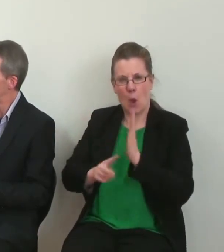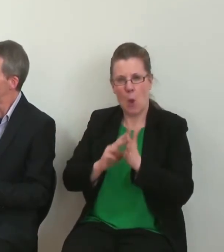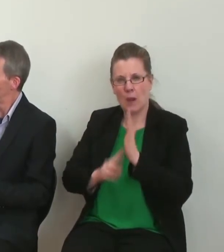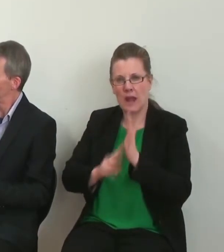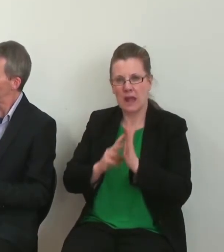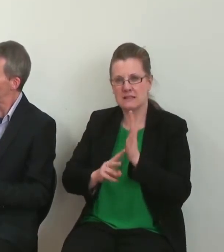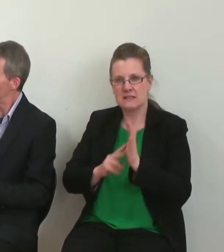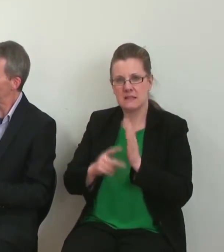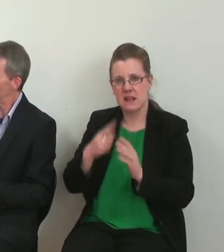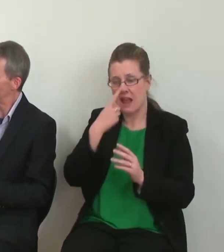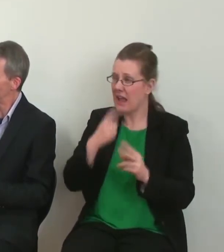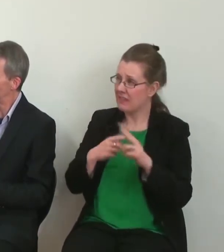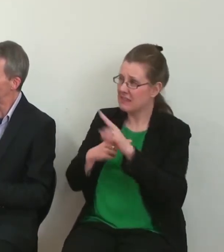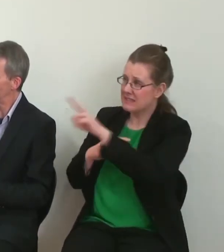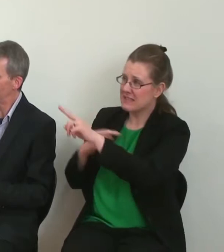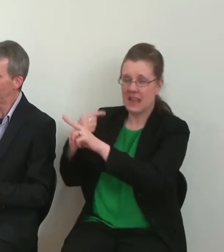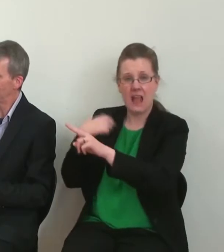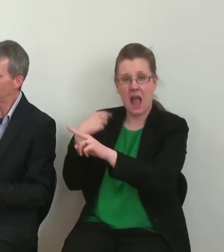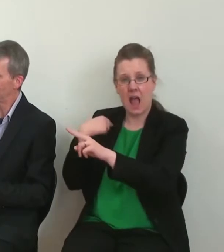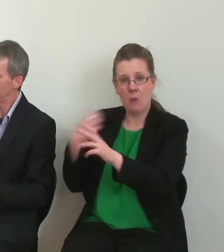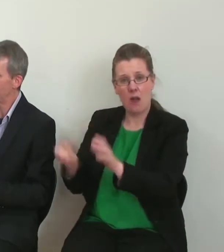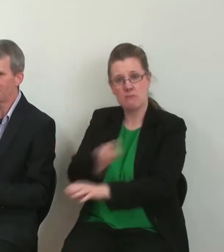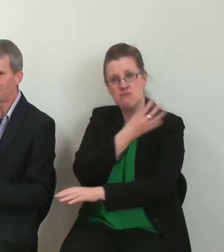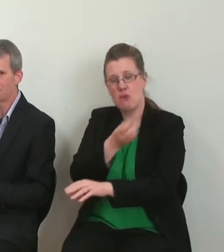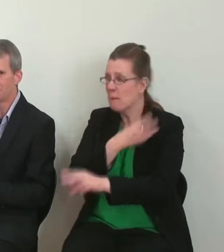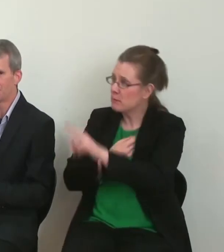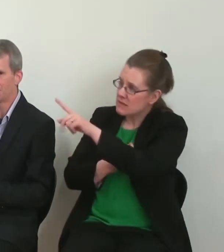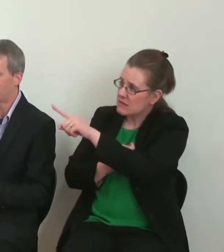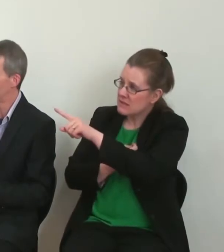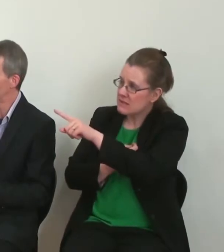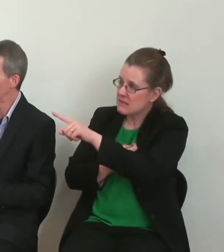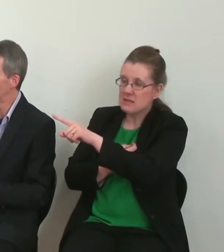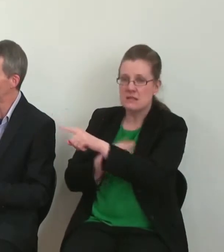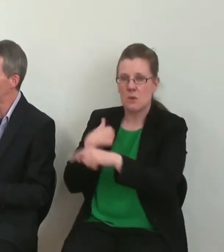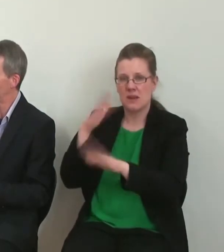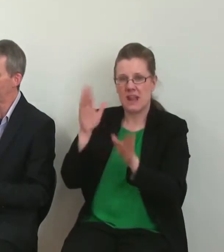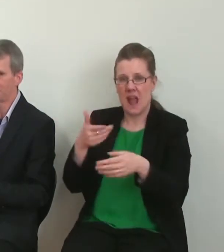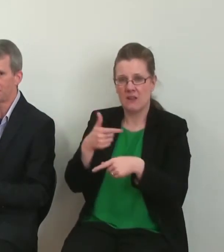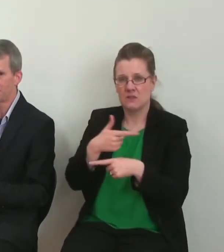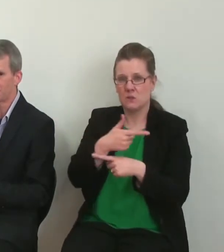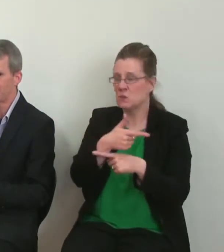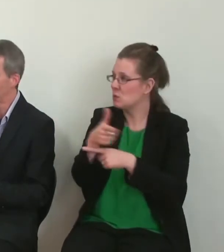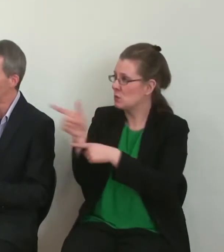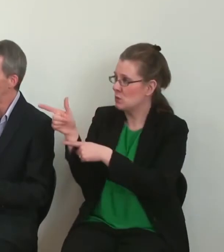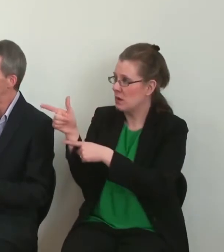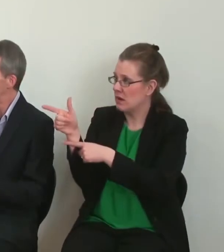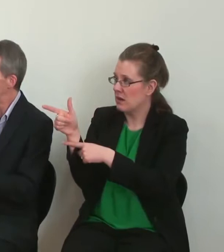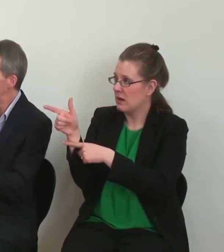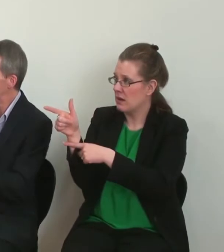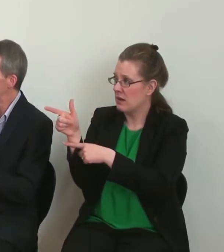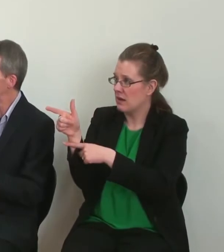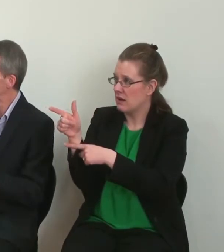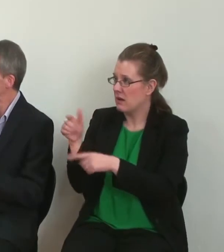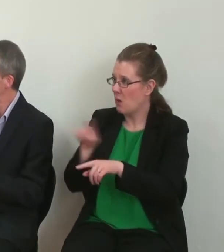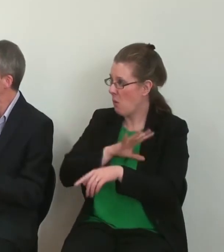our prompts that are on there? Or? I don't. Actually, we'd have to come off of this shot and go onto the main screen. So